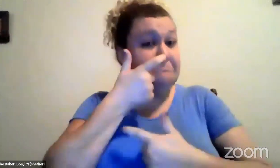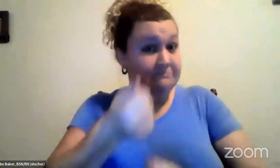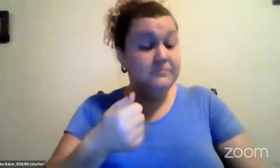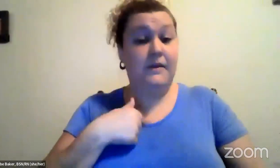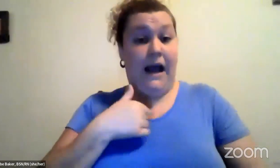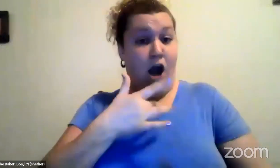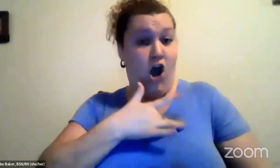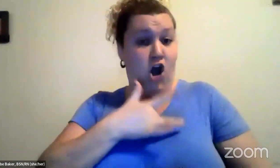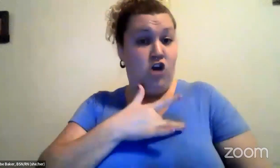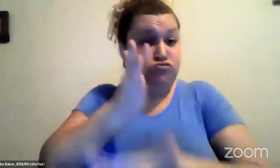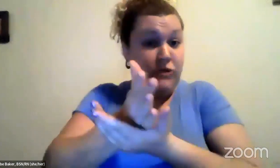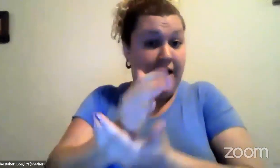So